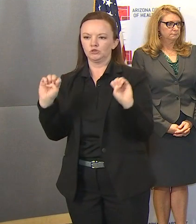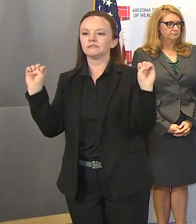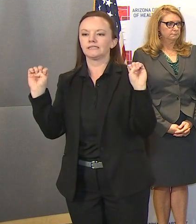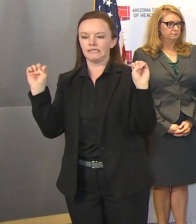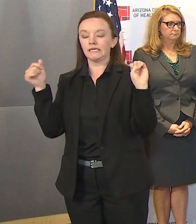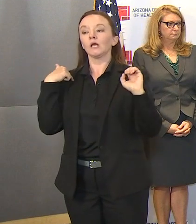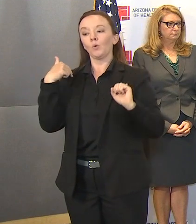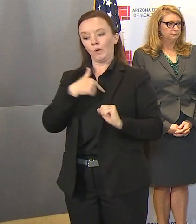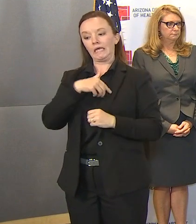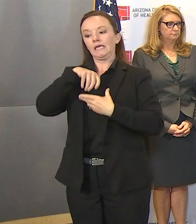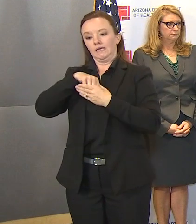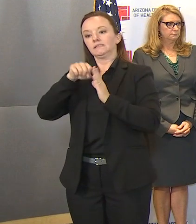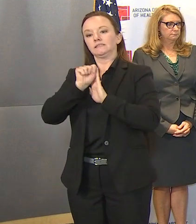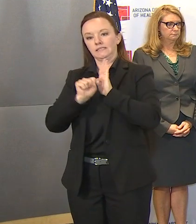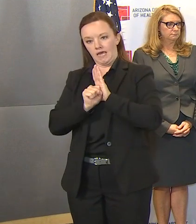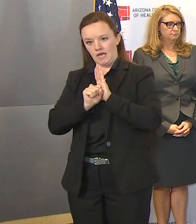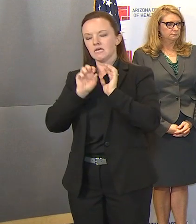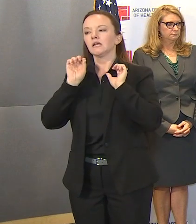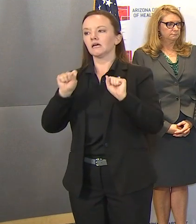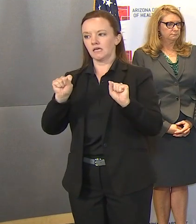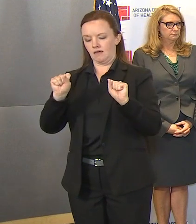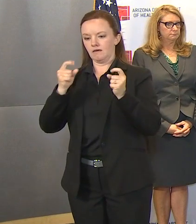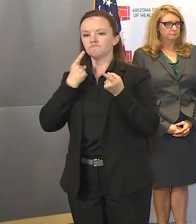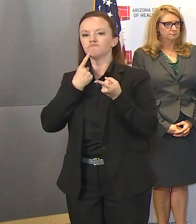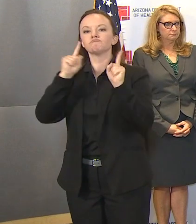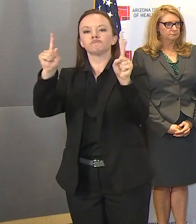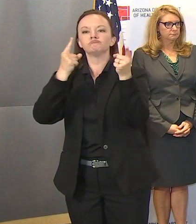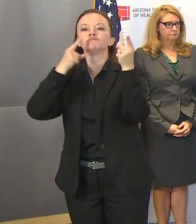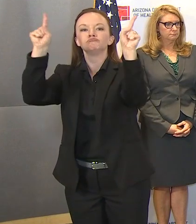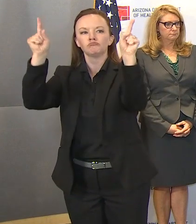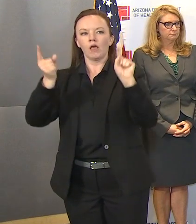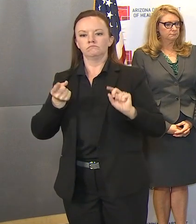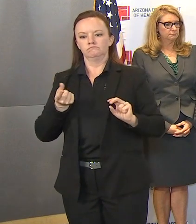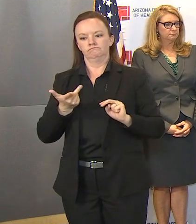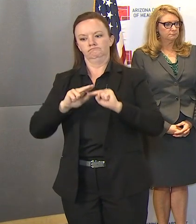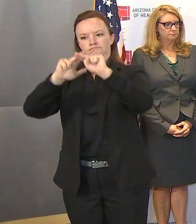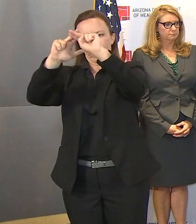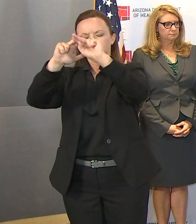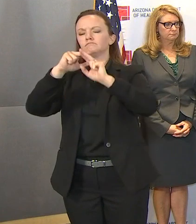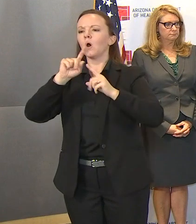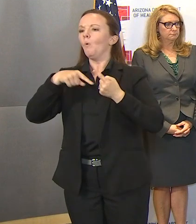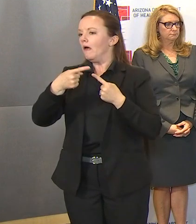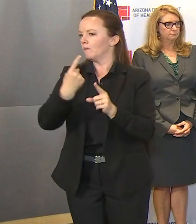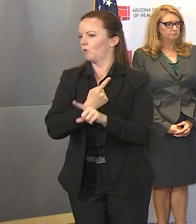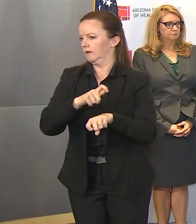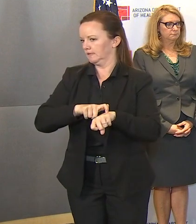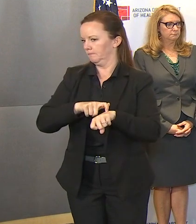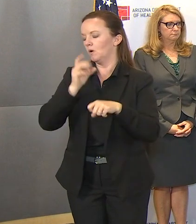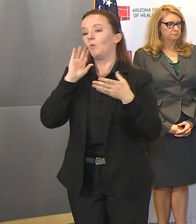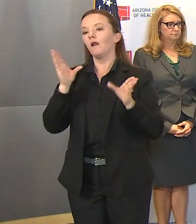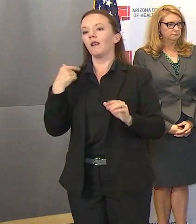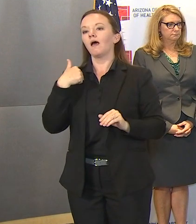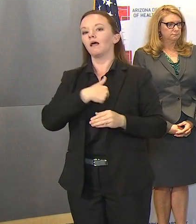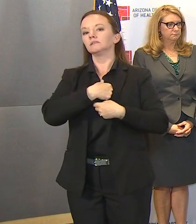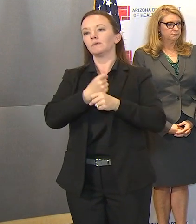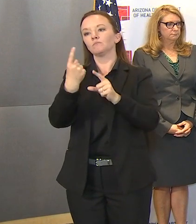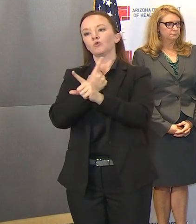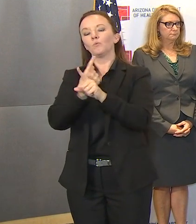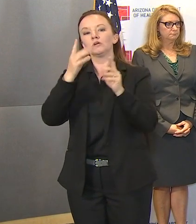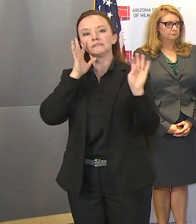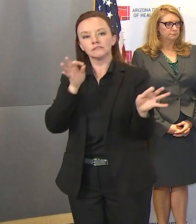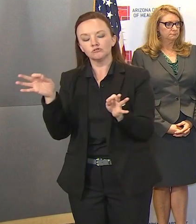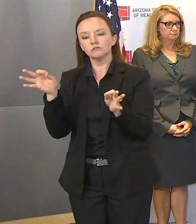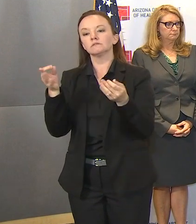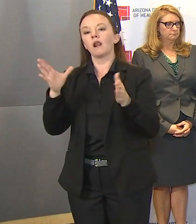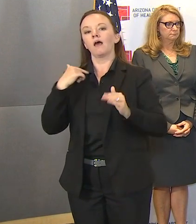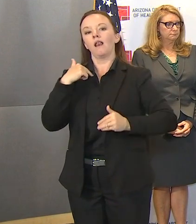that we can escalate at the appropriate time that allows us to make necessary decisions to